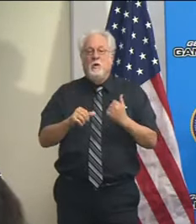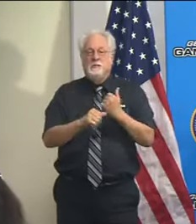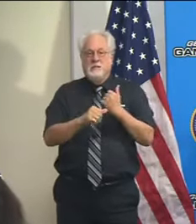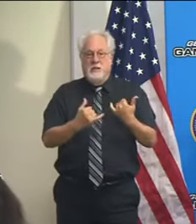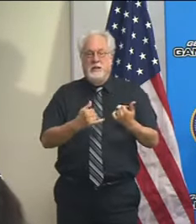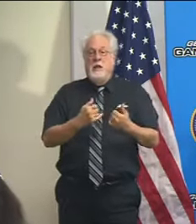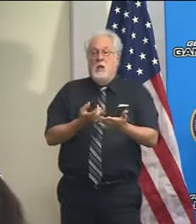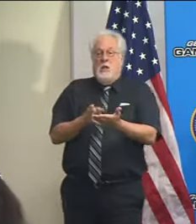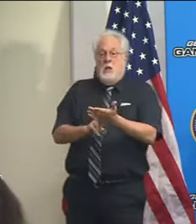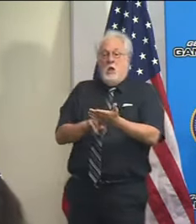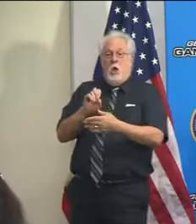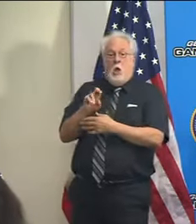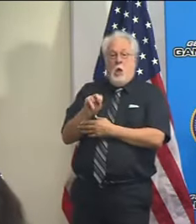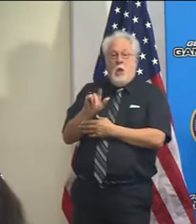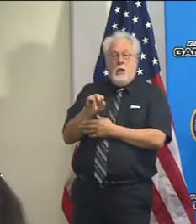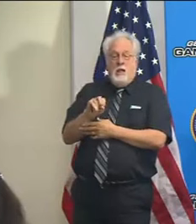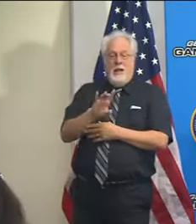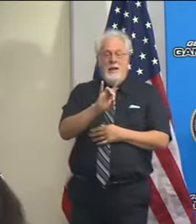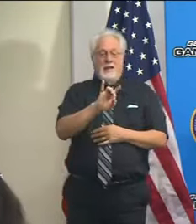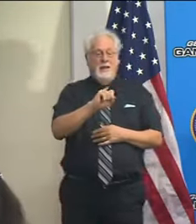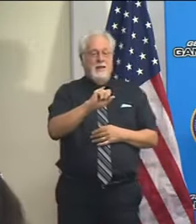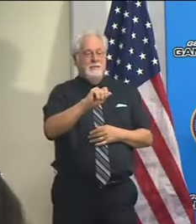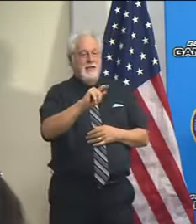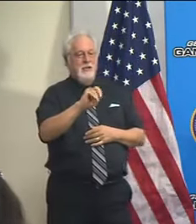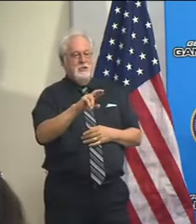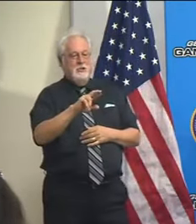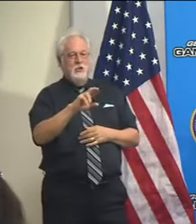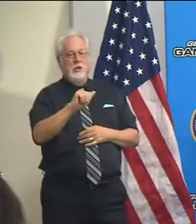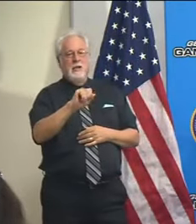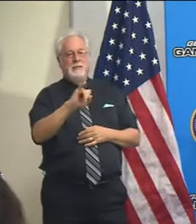registering online at disasterassistance.gov,